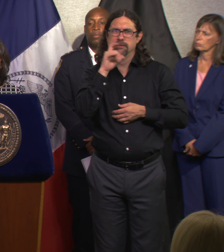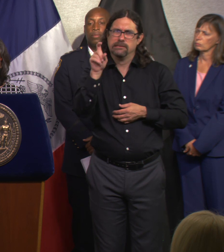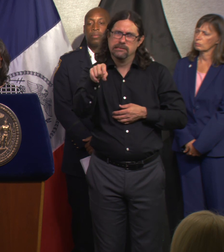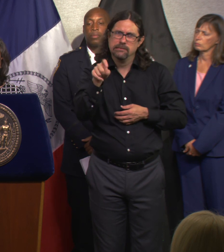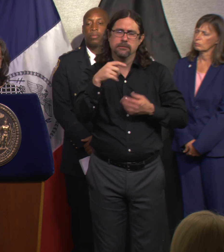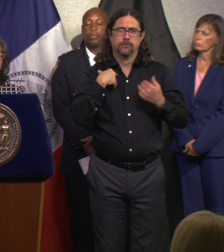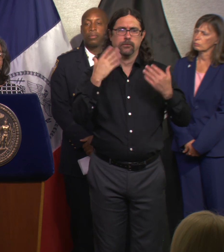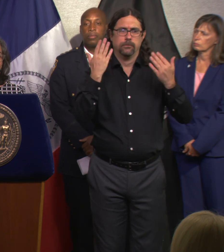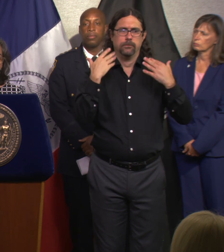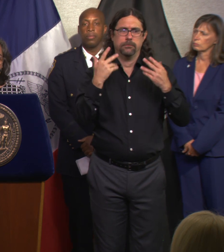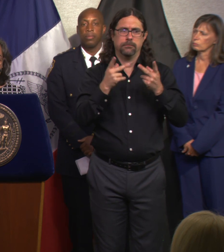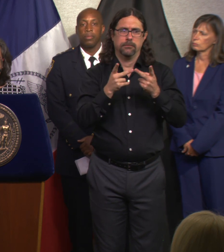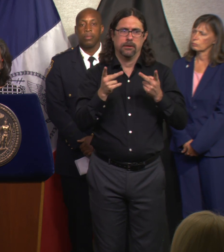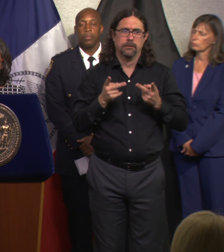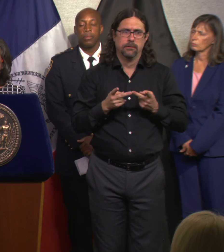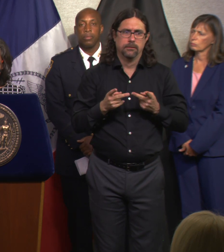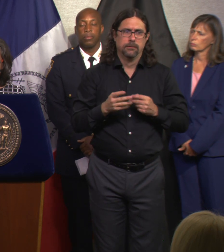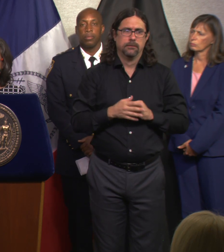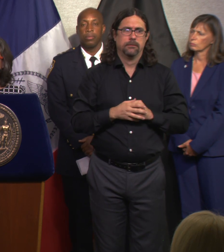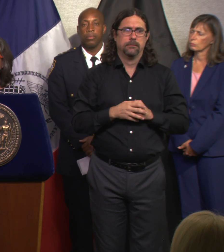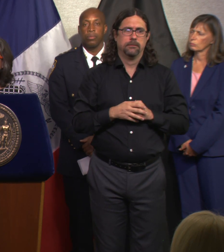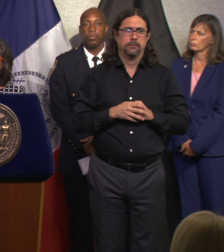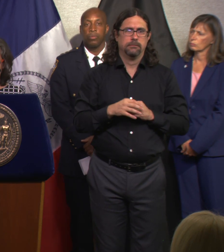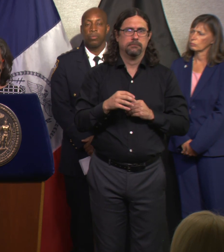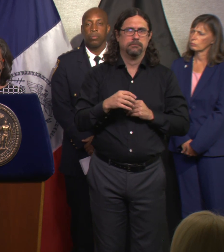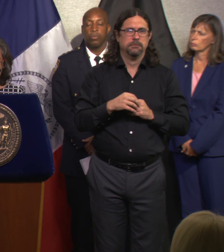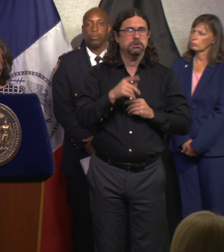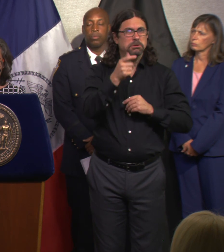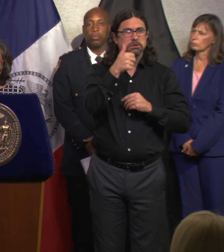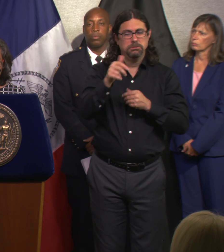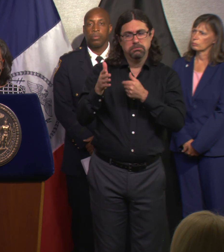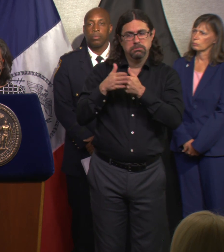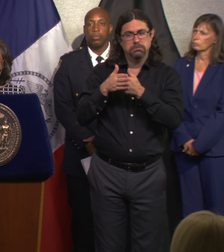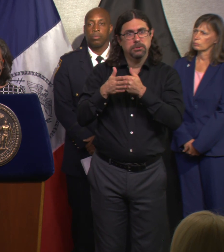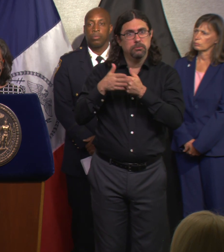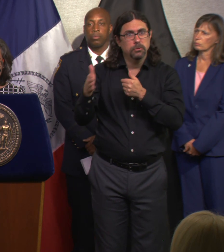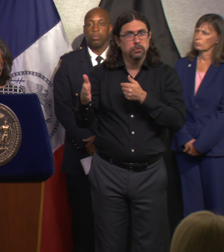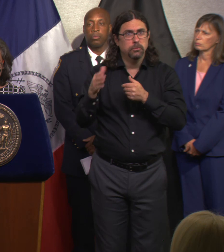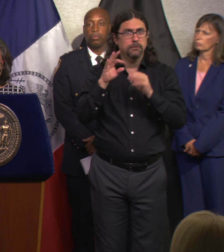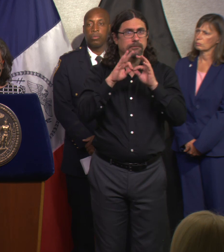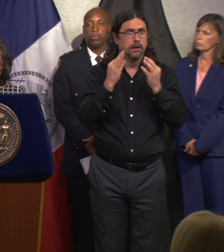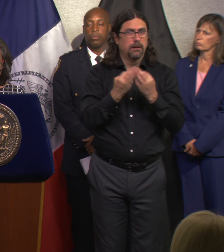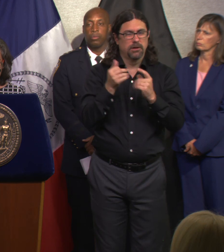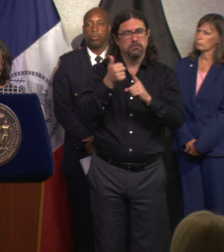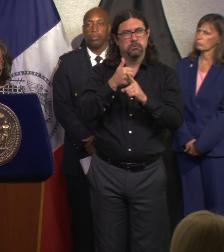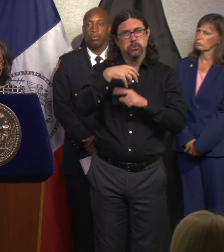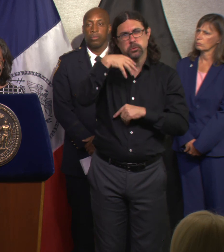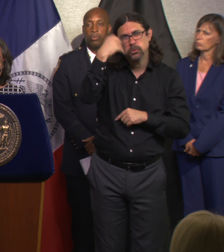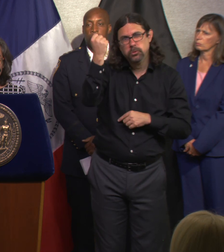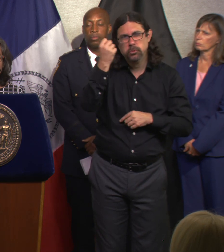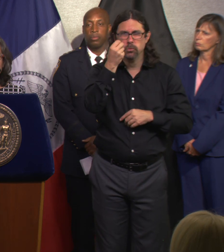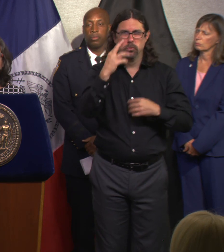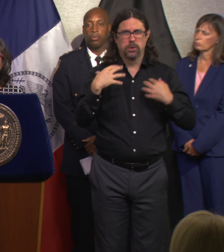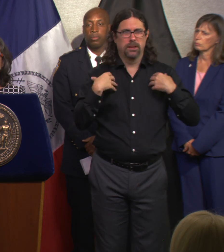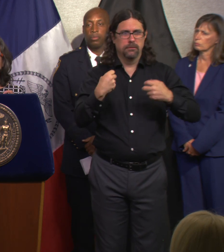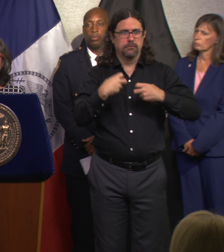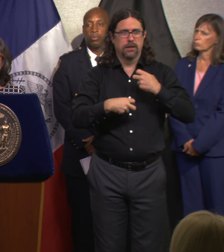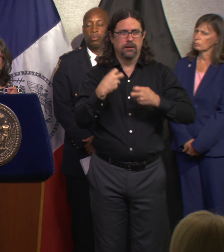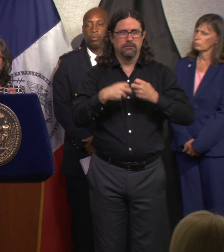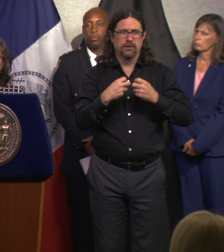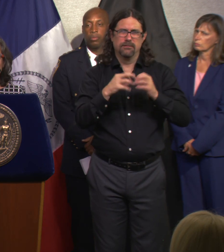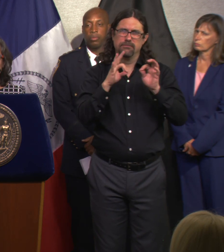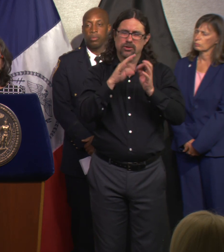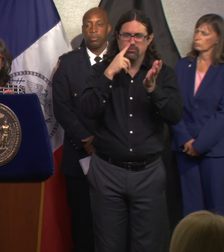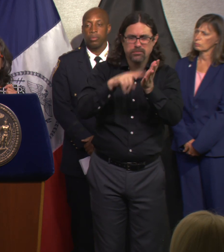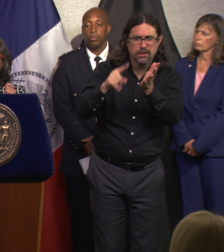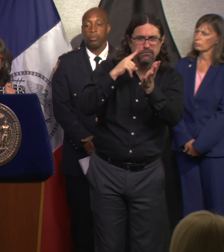health difficulties, check in on them and make sure that they're staying cool. Avoid strenuous outdoor activities. Drink plenty of